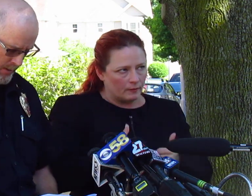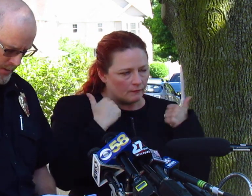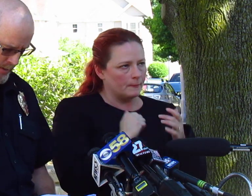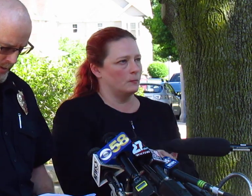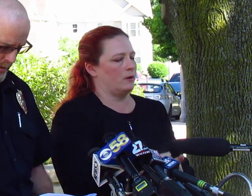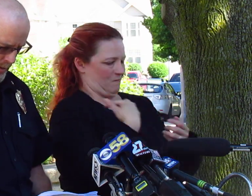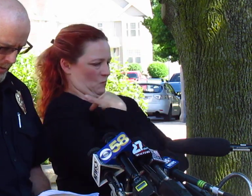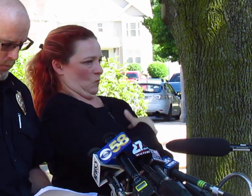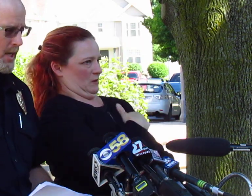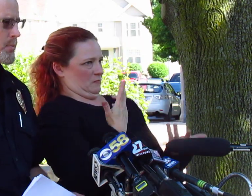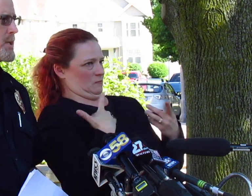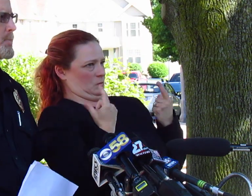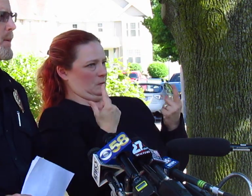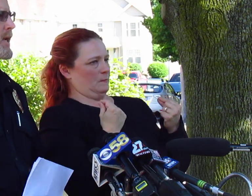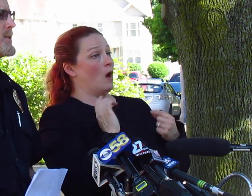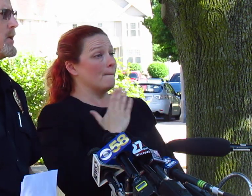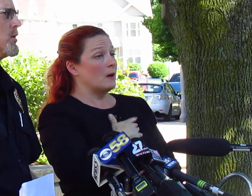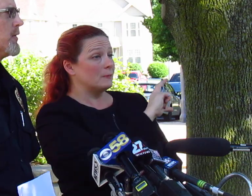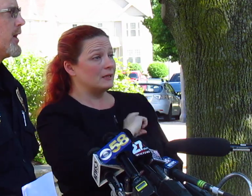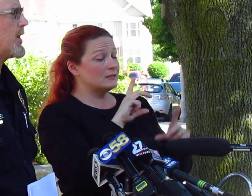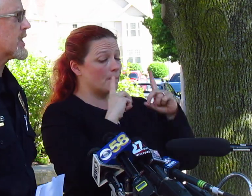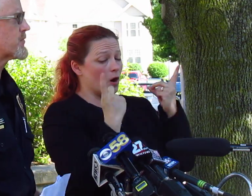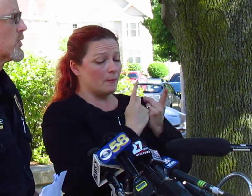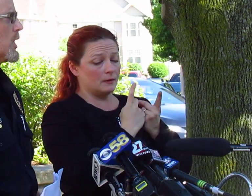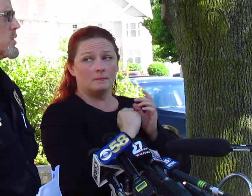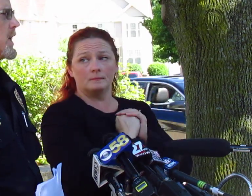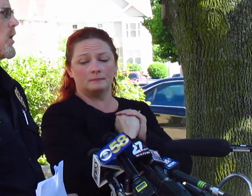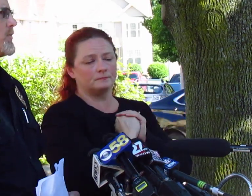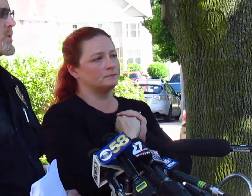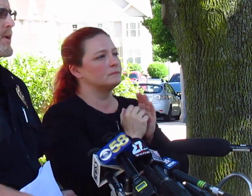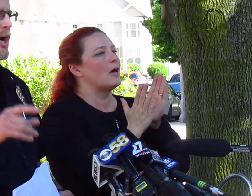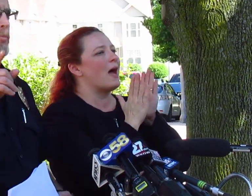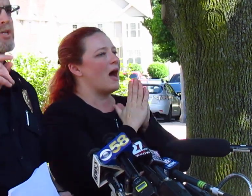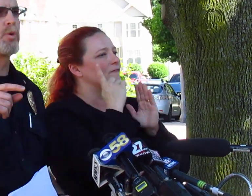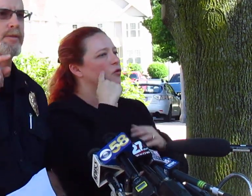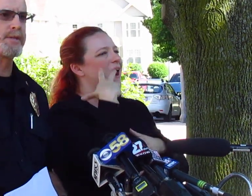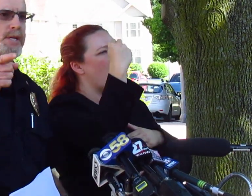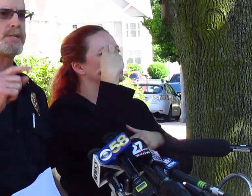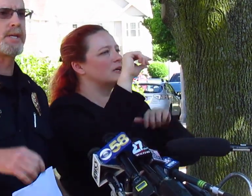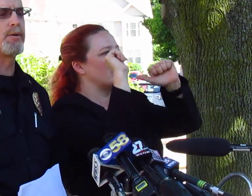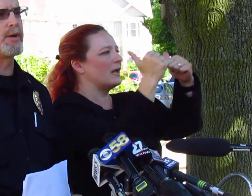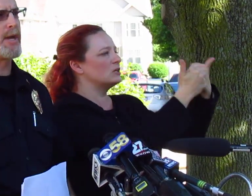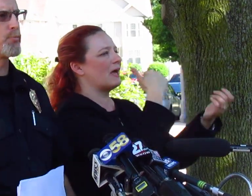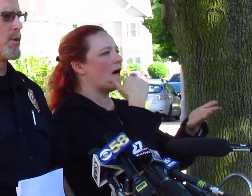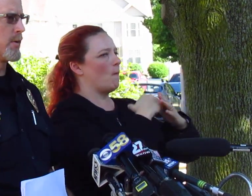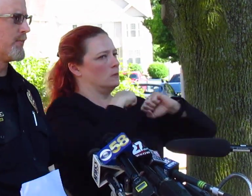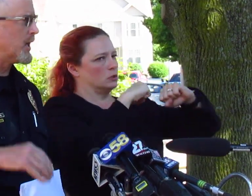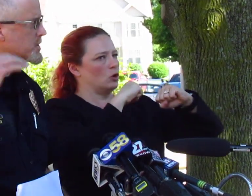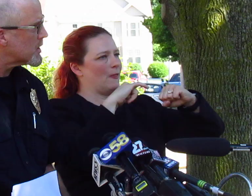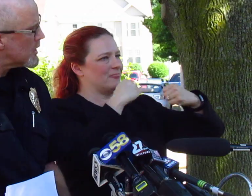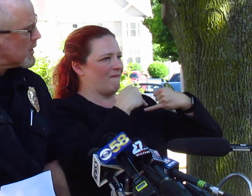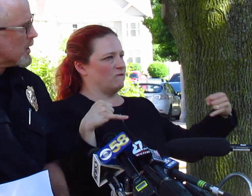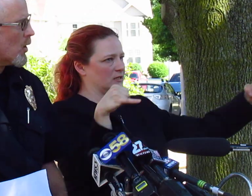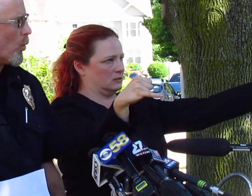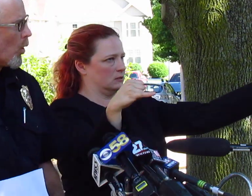at. We as a police department continue to have asked for outside law enforcement to help us with scene security of that perimeter